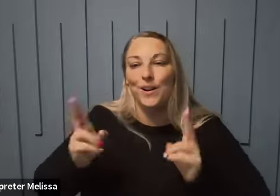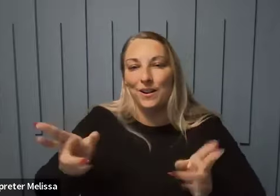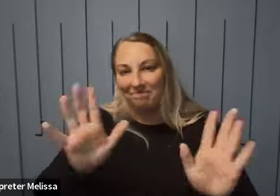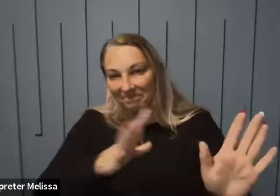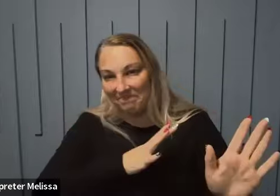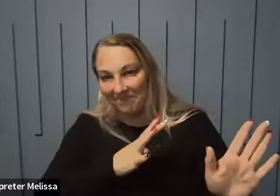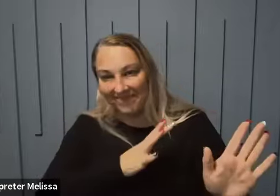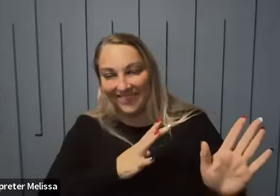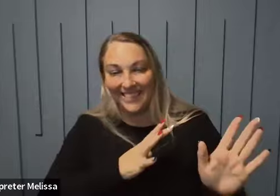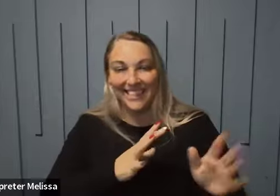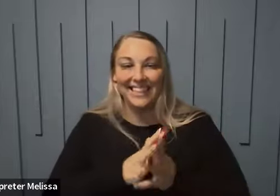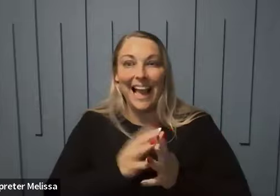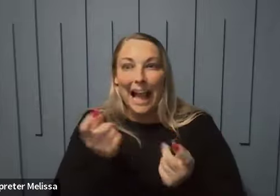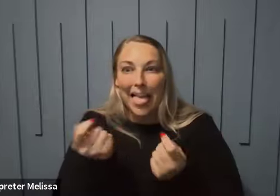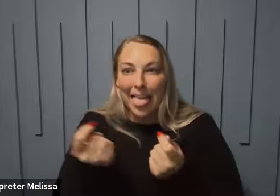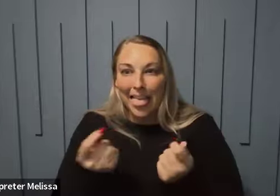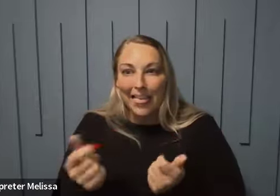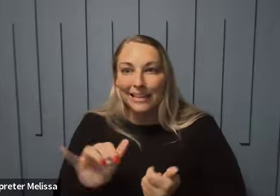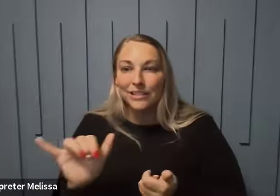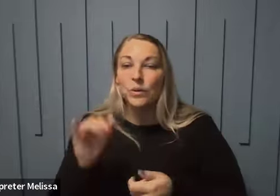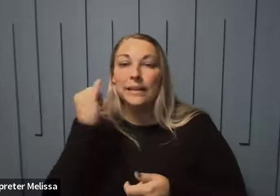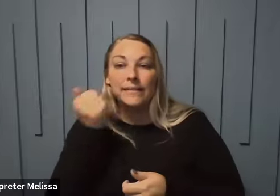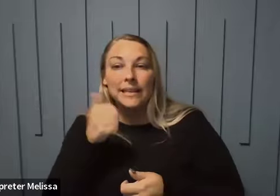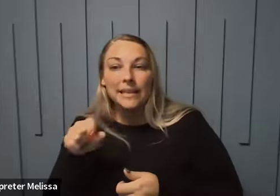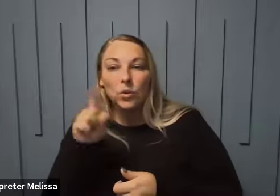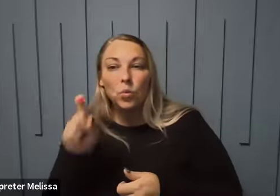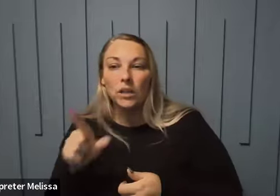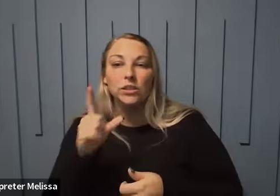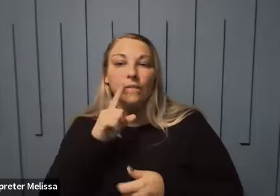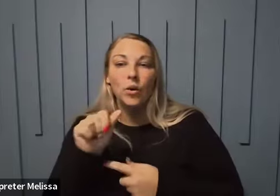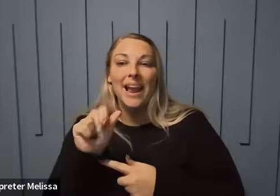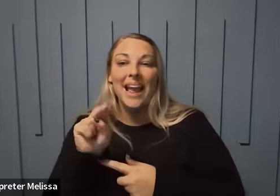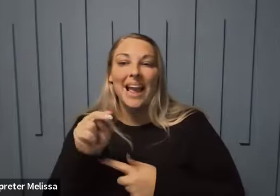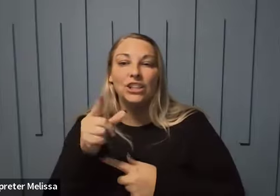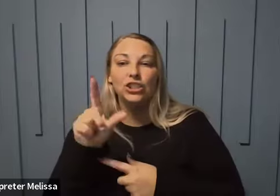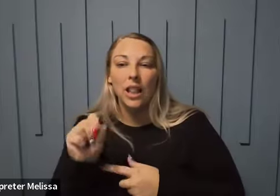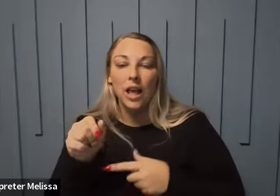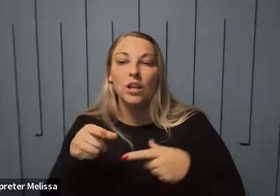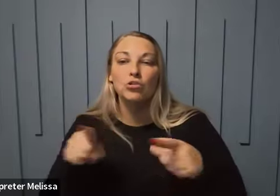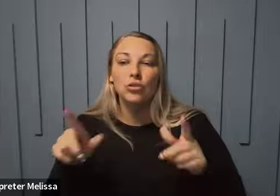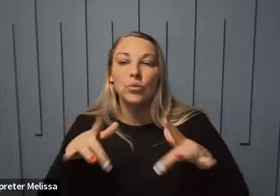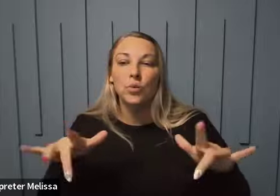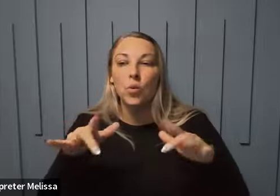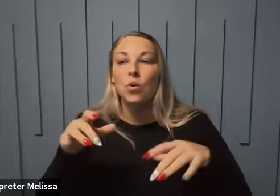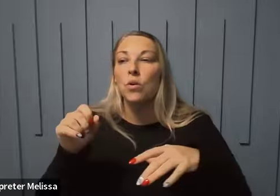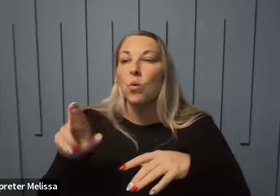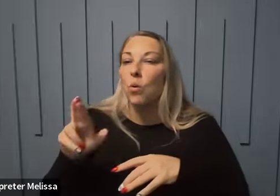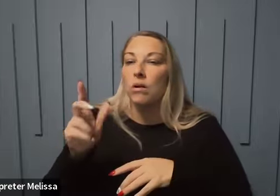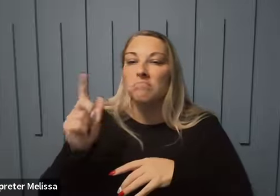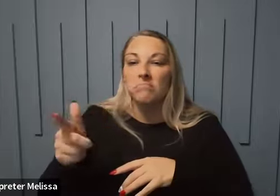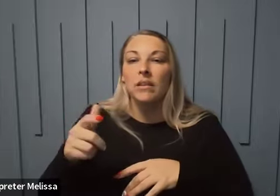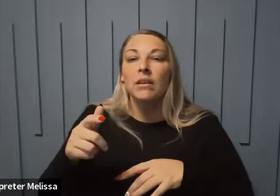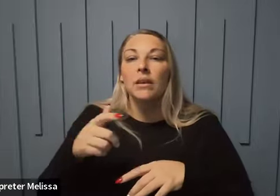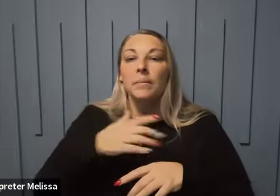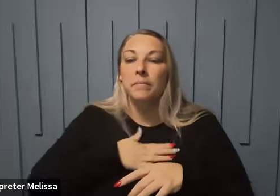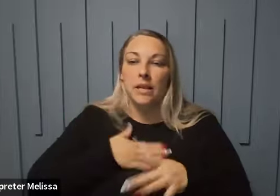okay. You're fine. I And then stuff out. anyone who has any questions for Angela in the recording or tonight, please feel